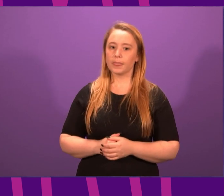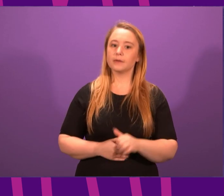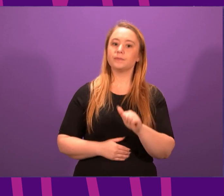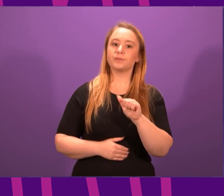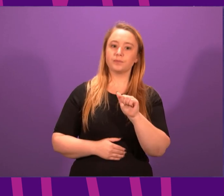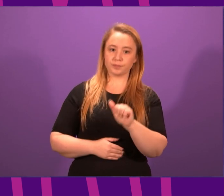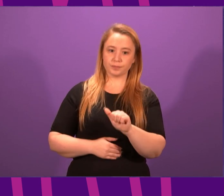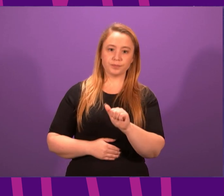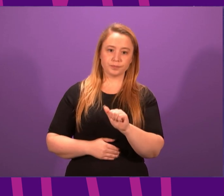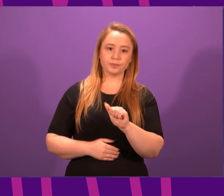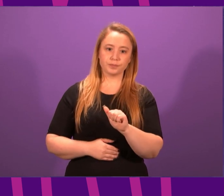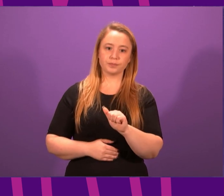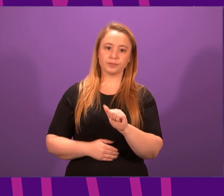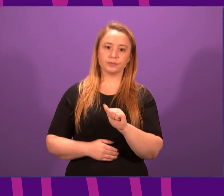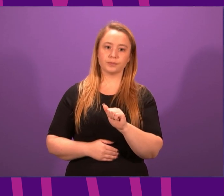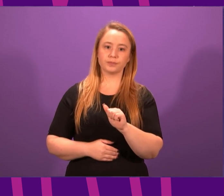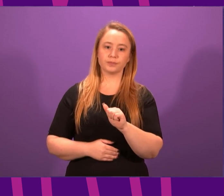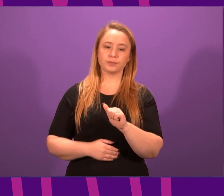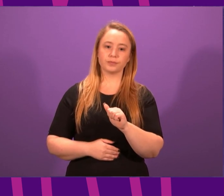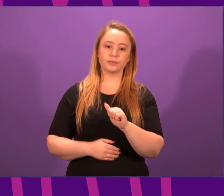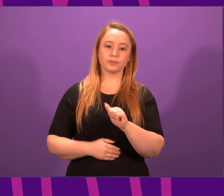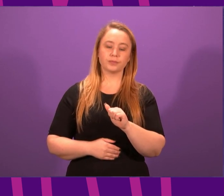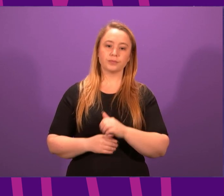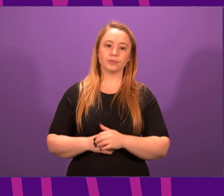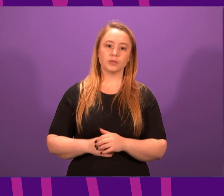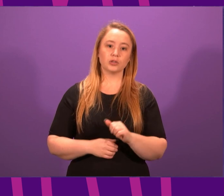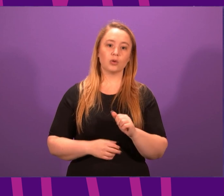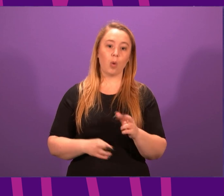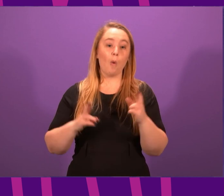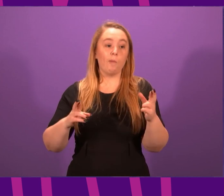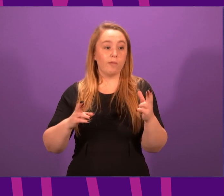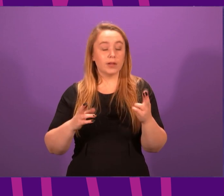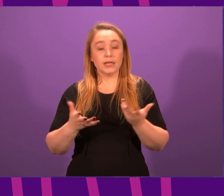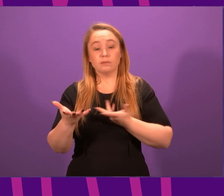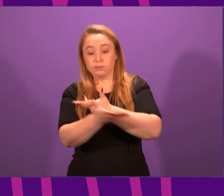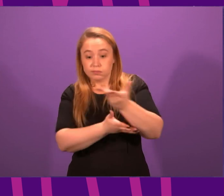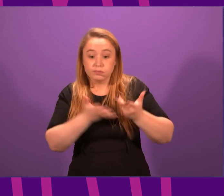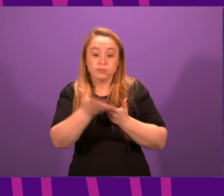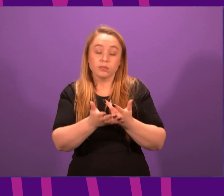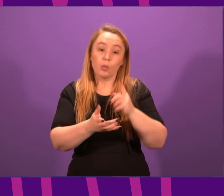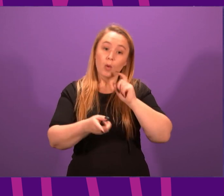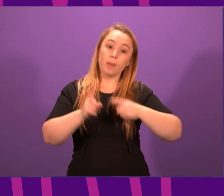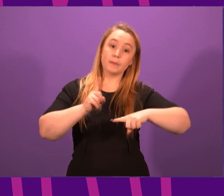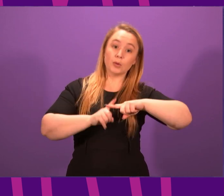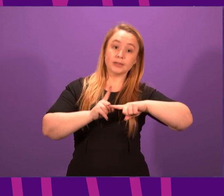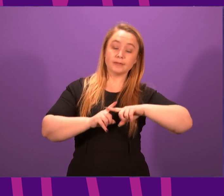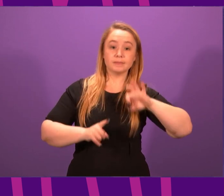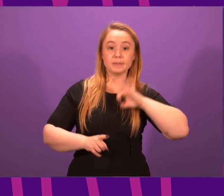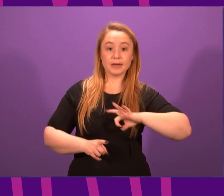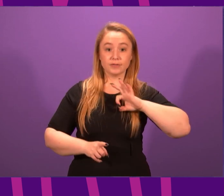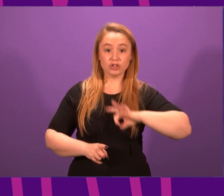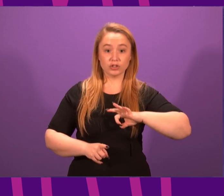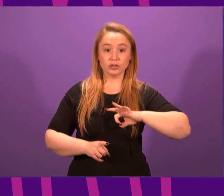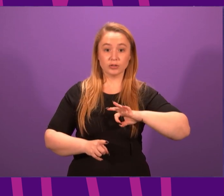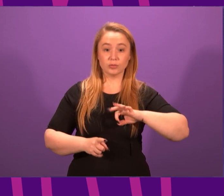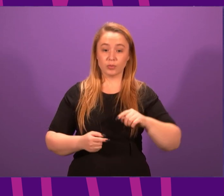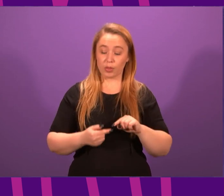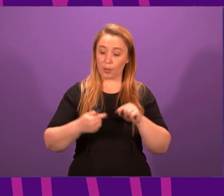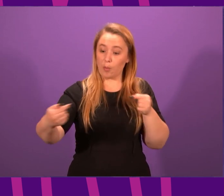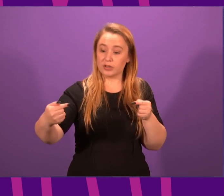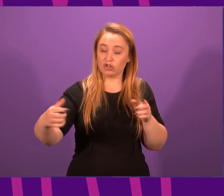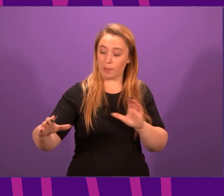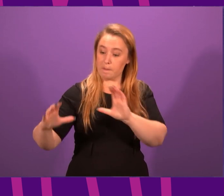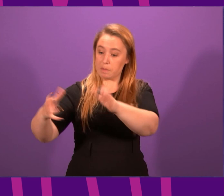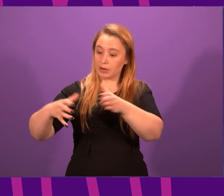will be having, and I hope these discussions will be fruitful, with other opposition parties exactly how that will be done. We